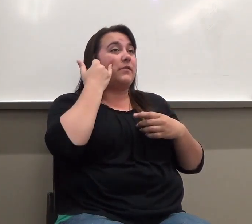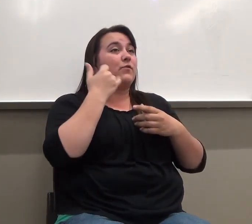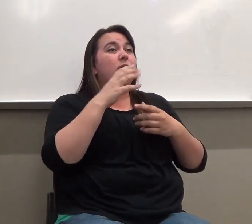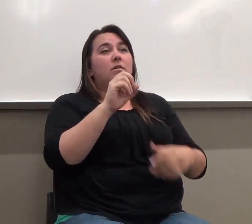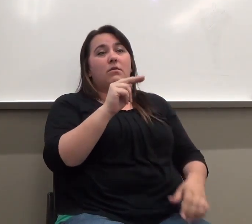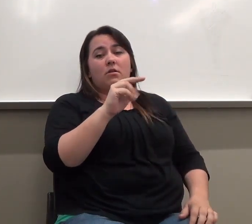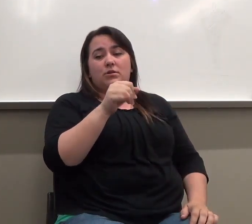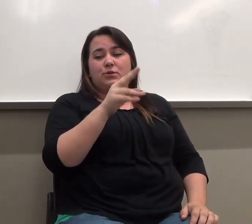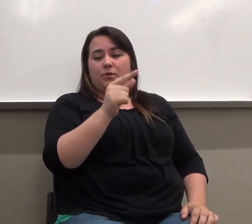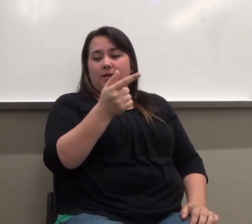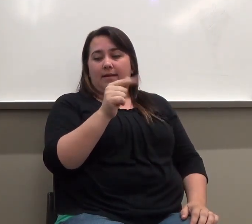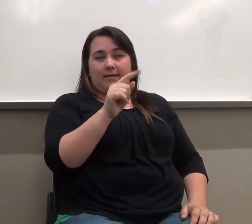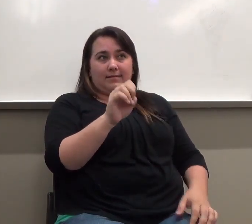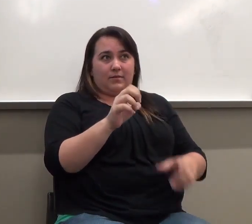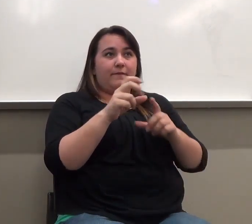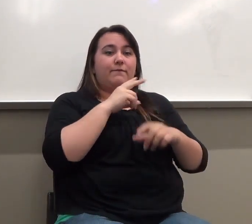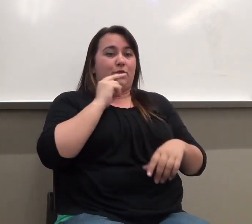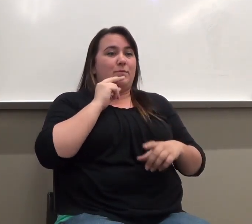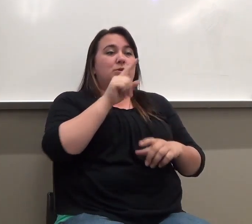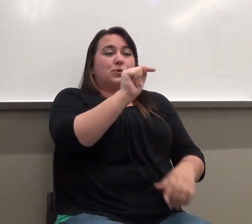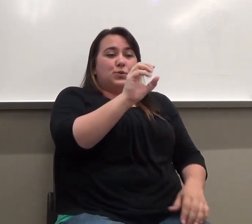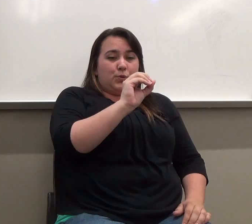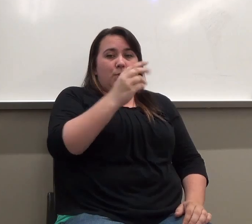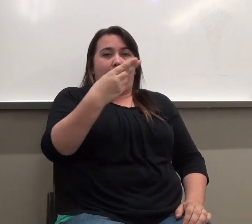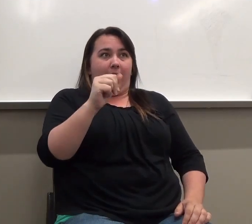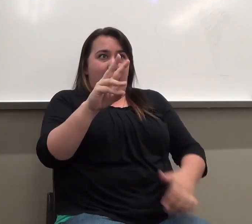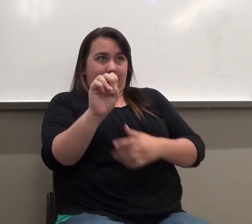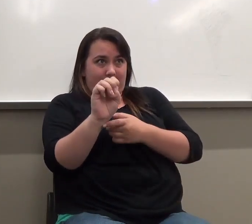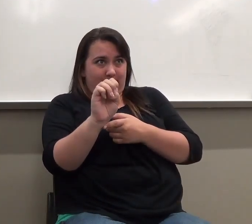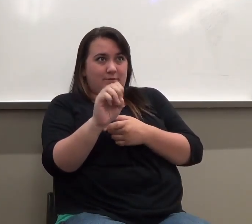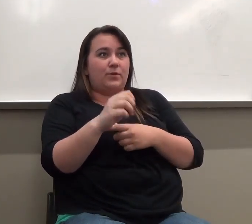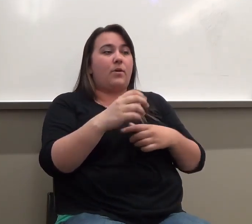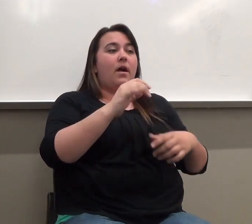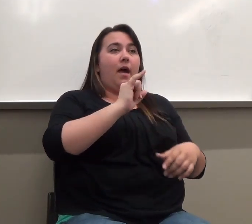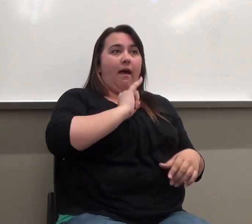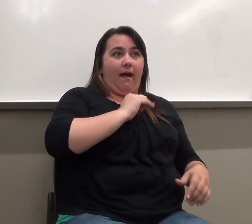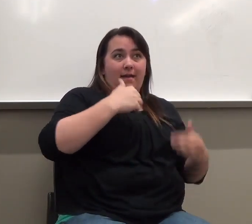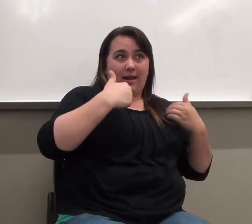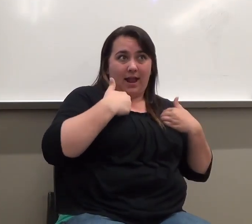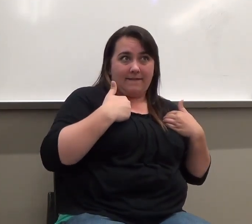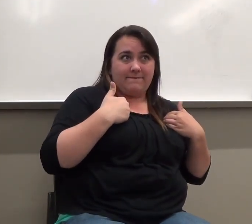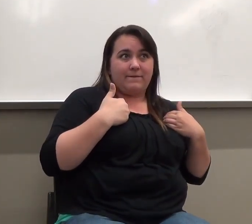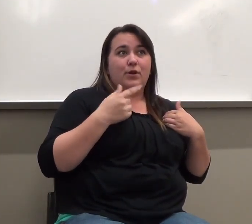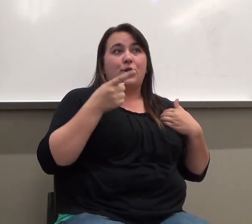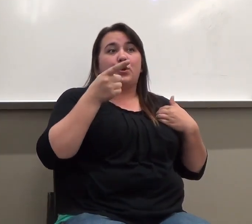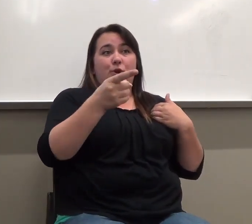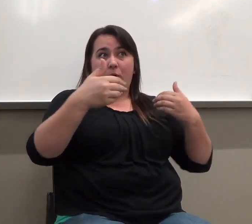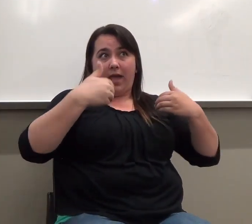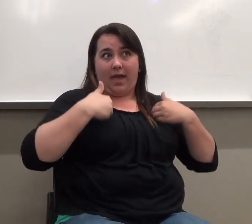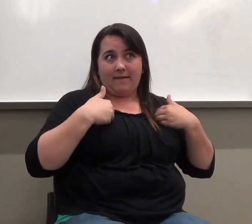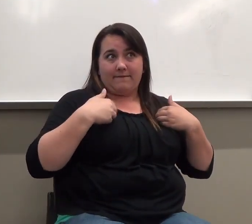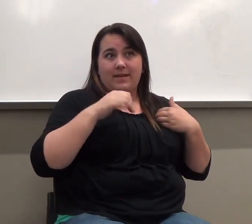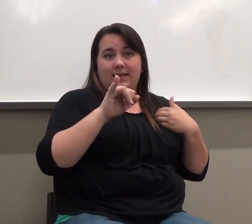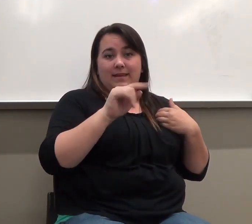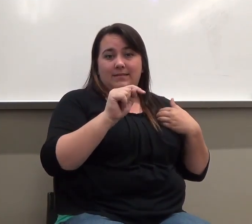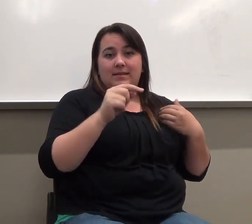What's the, encourage is part of it, but what's the? Have been? Have, okay. So if we, here we